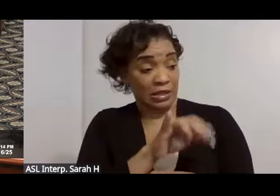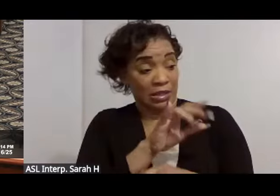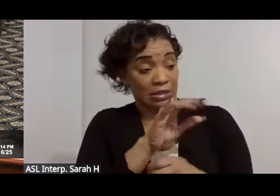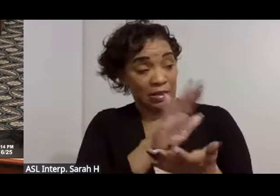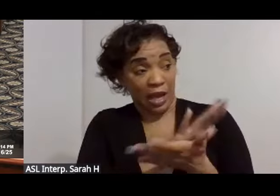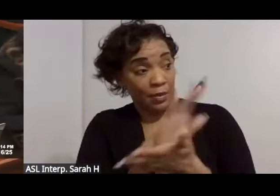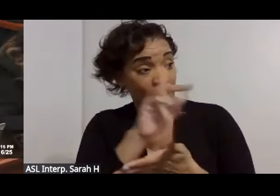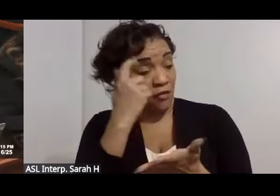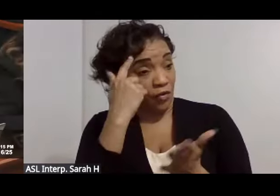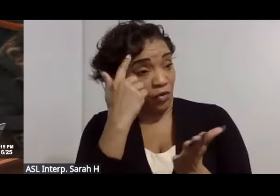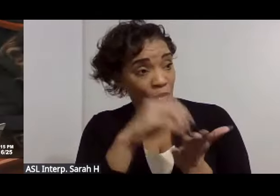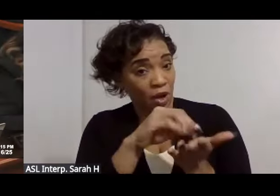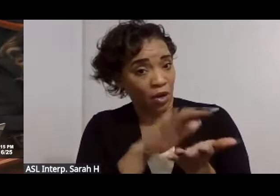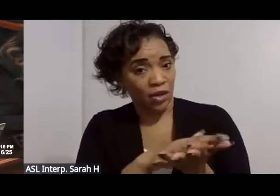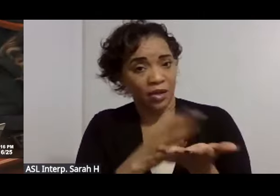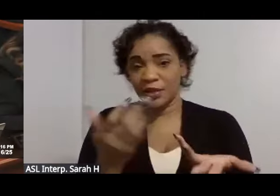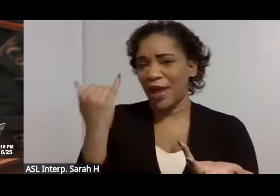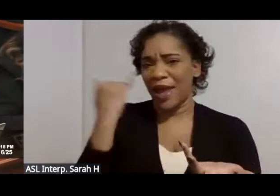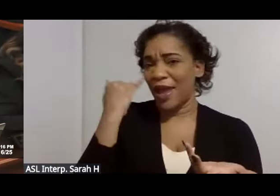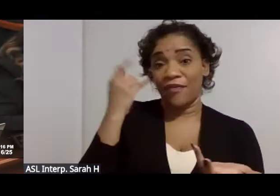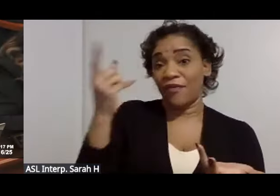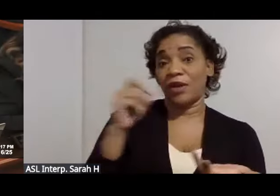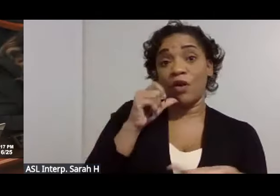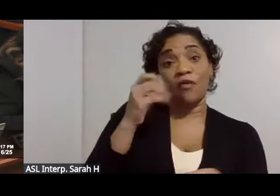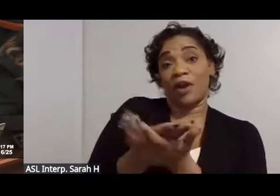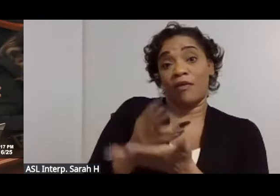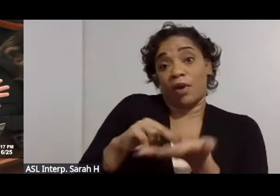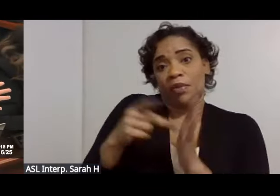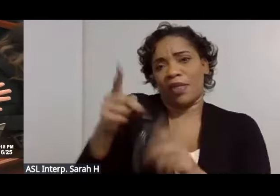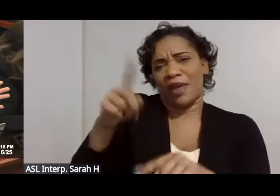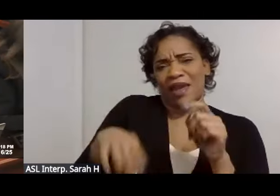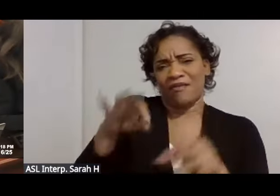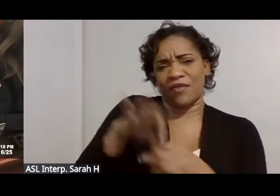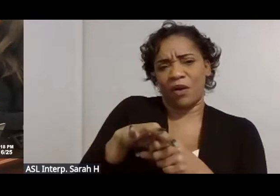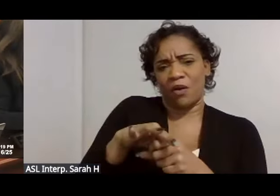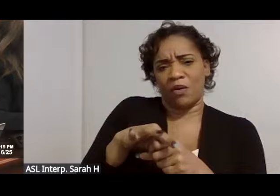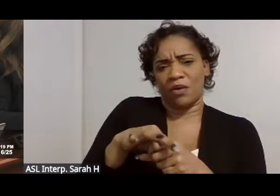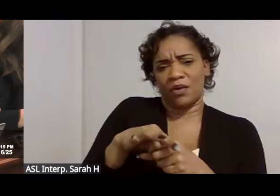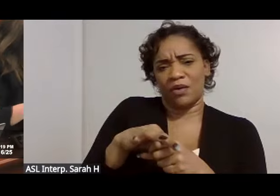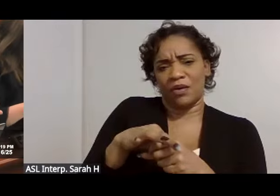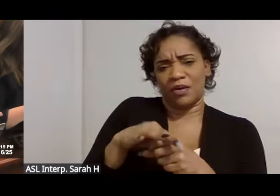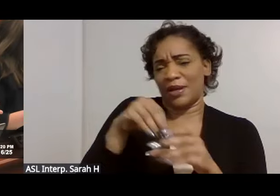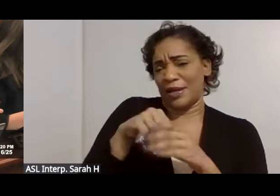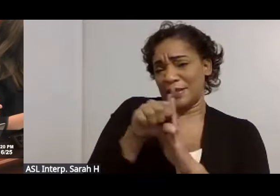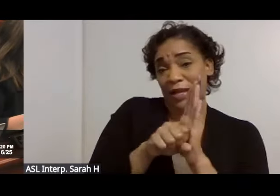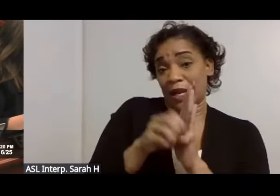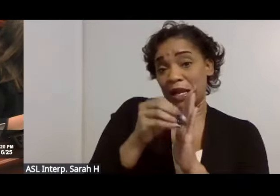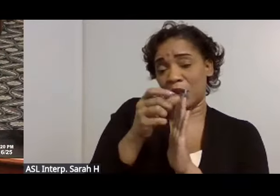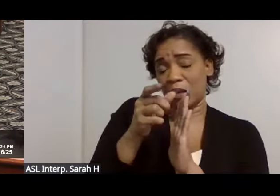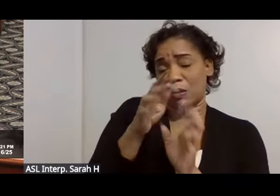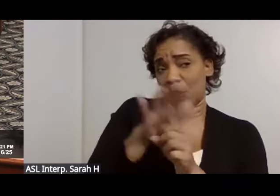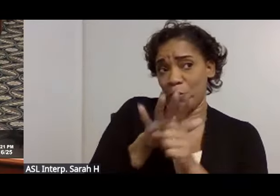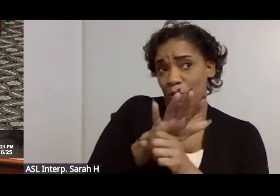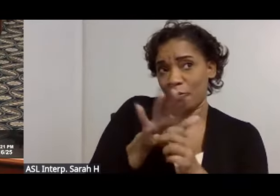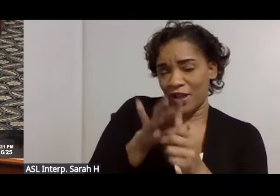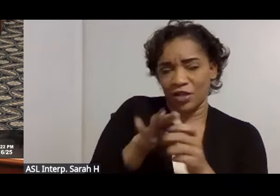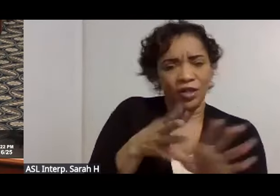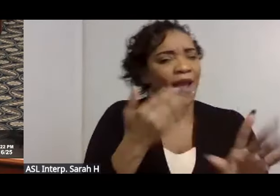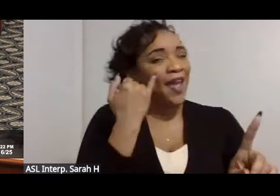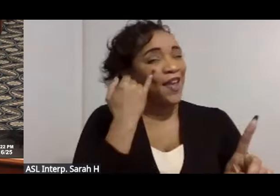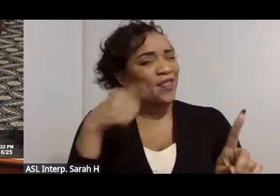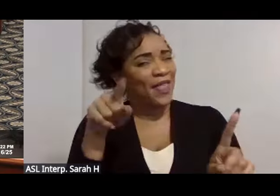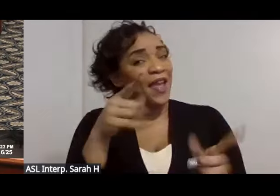doesn't verify, then they can't vote in. If they in any- verified that, In state and local elections. if they verify that they are not a U.S. citizen,